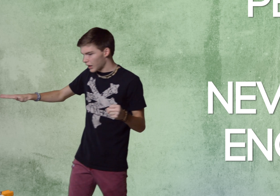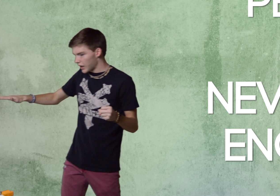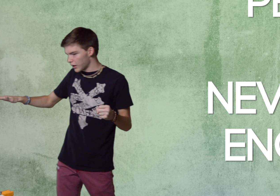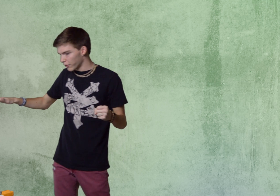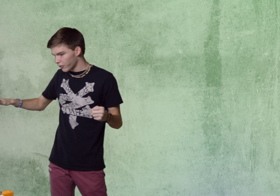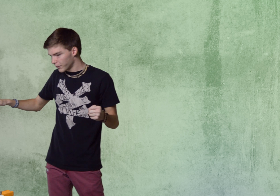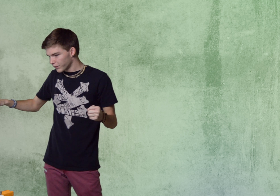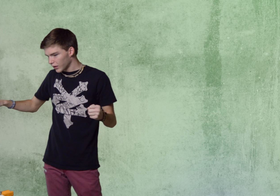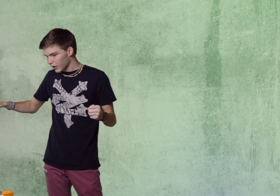Enough.